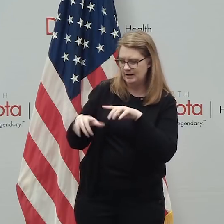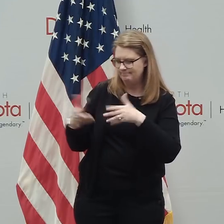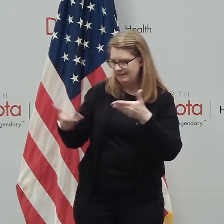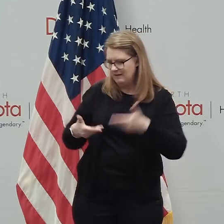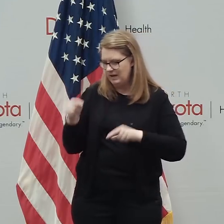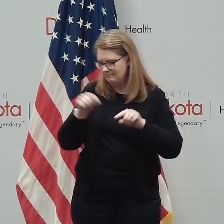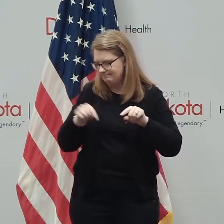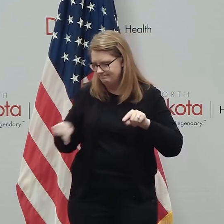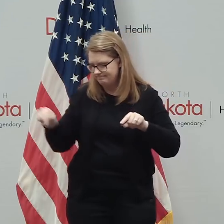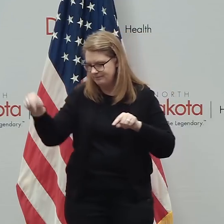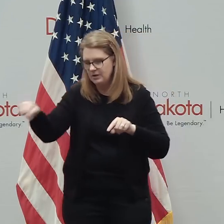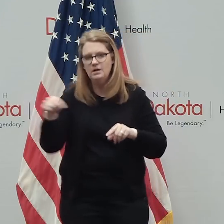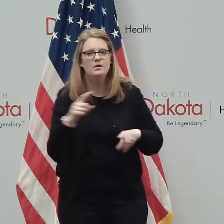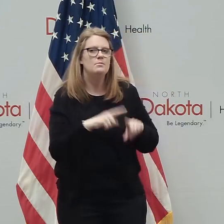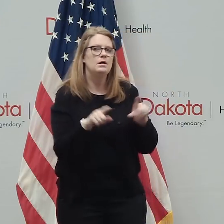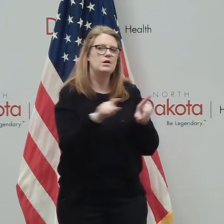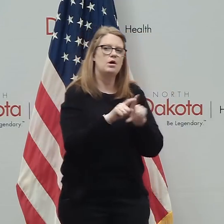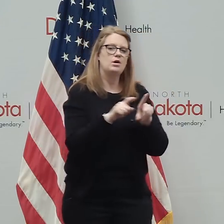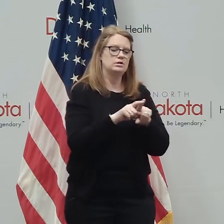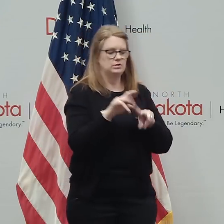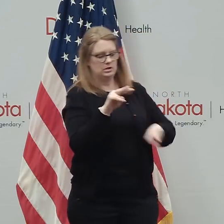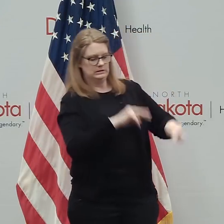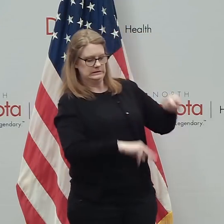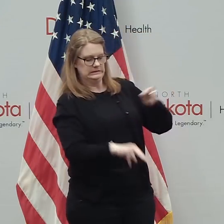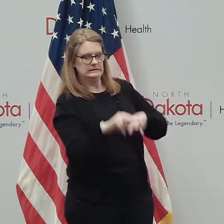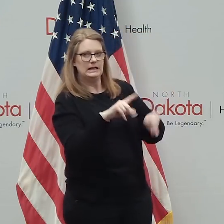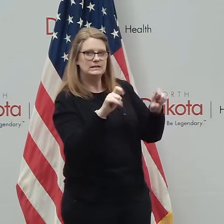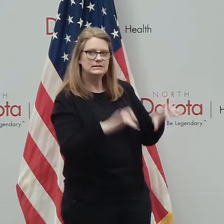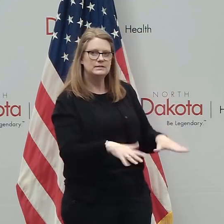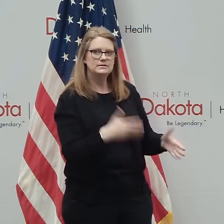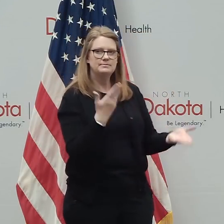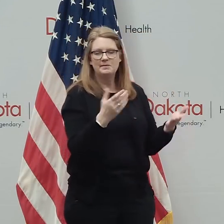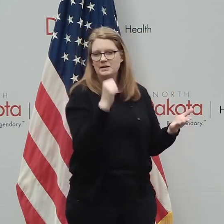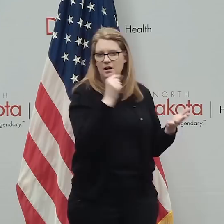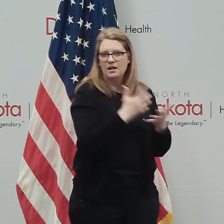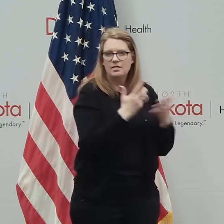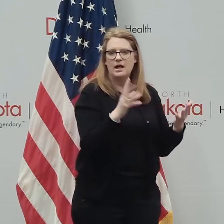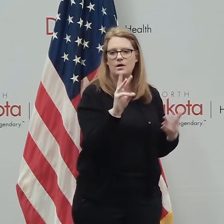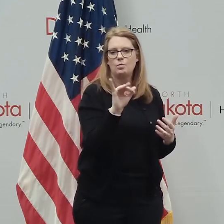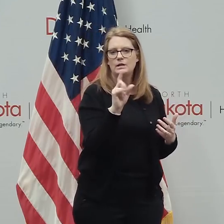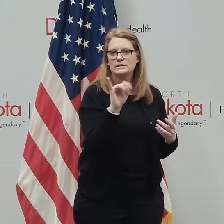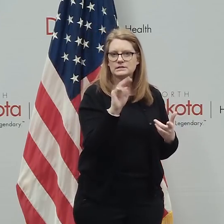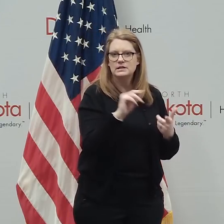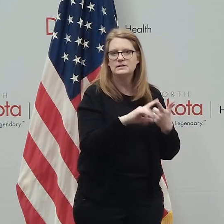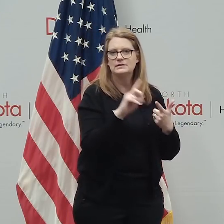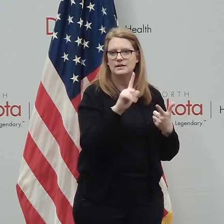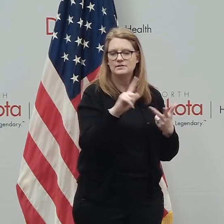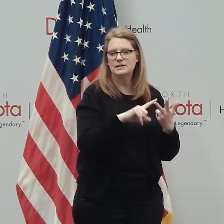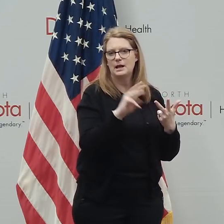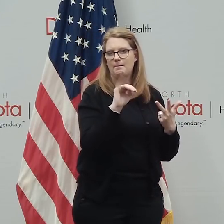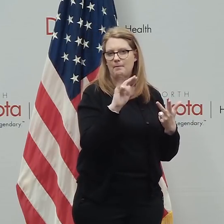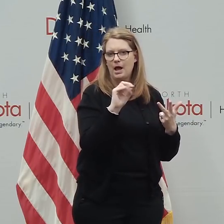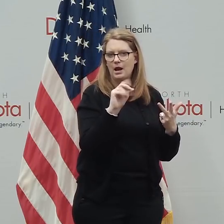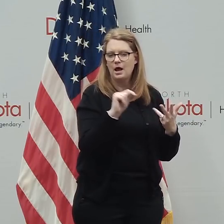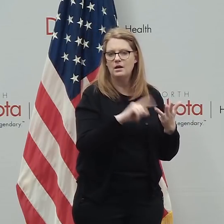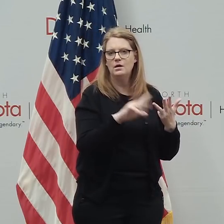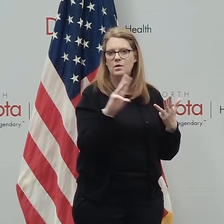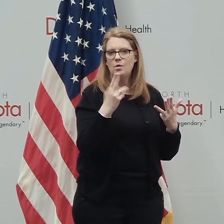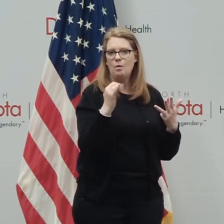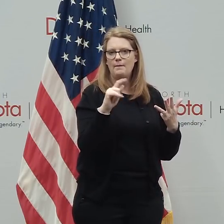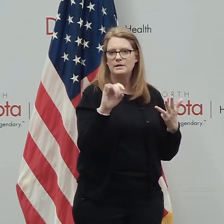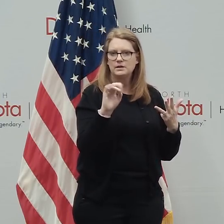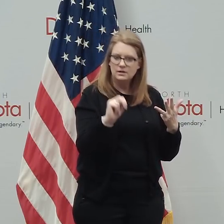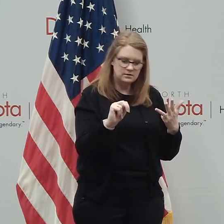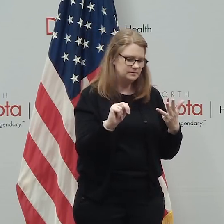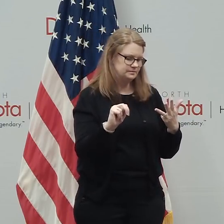but we do sentinel testing in areas where we maybe have not done as much, and whether that's Williston or Devil's Lake, Minot, or Wahpeton, we want to get out